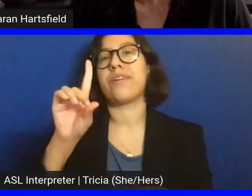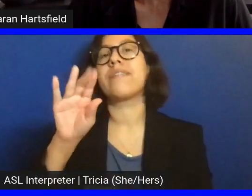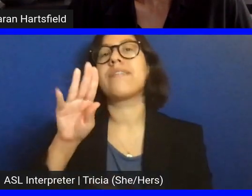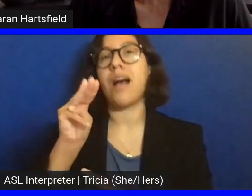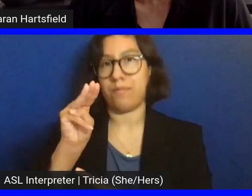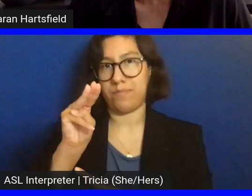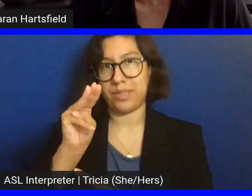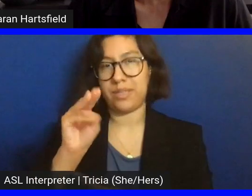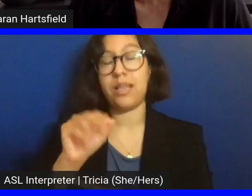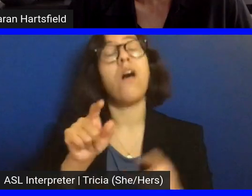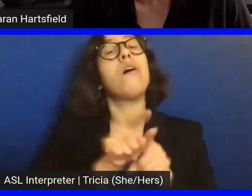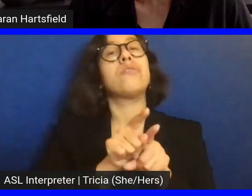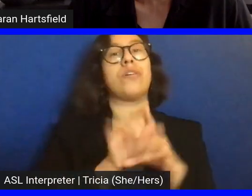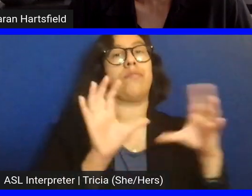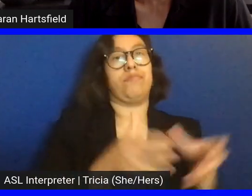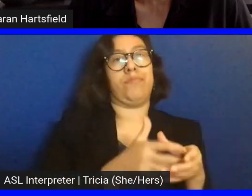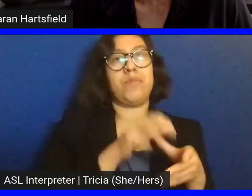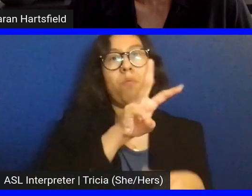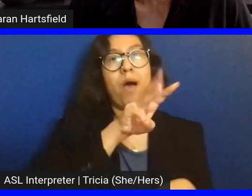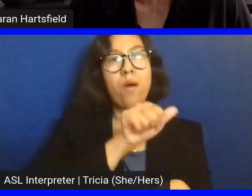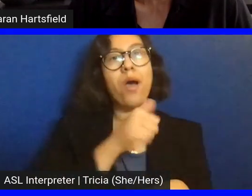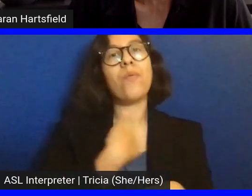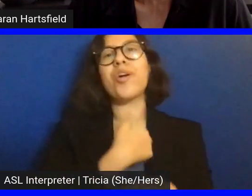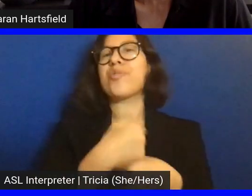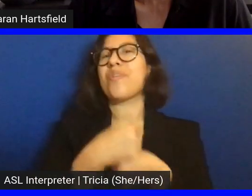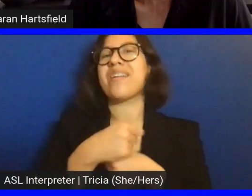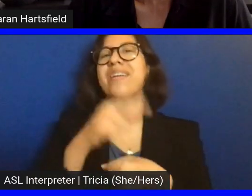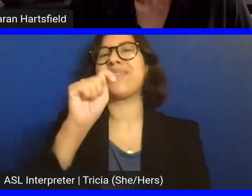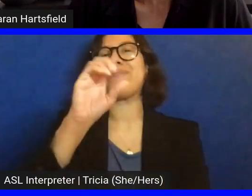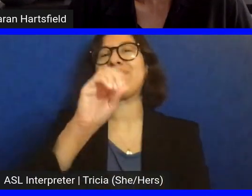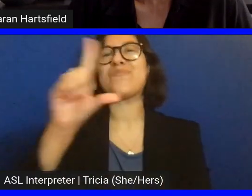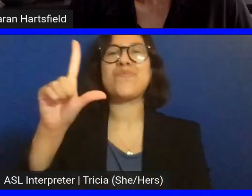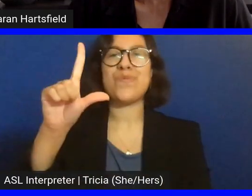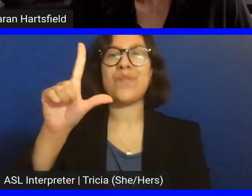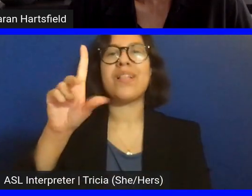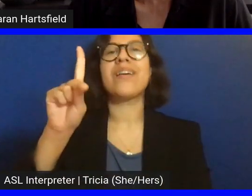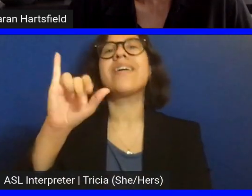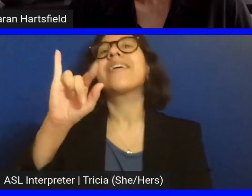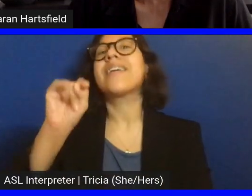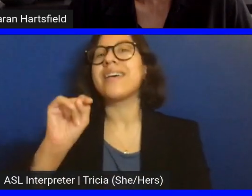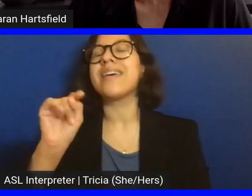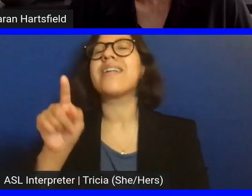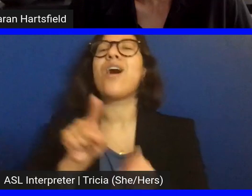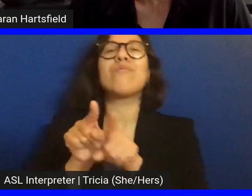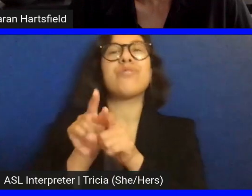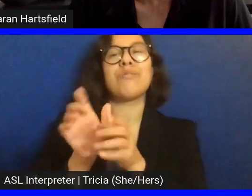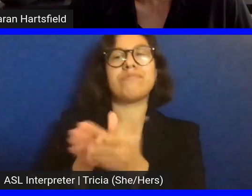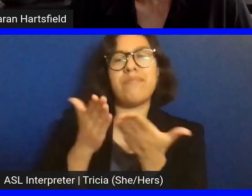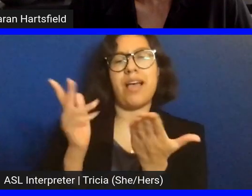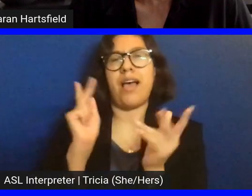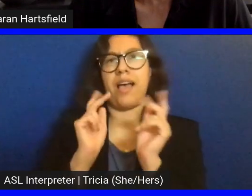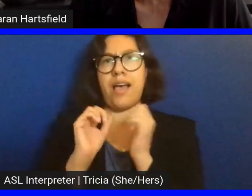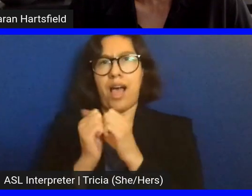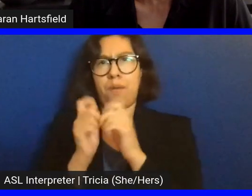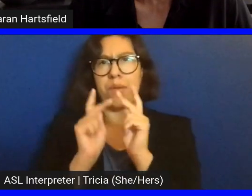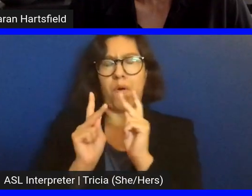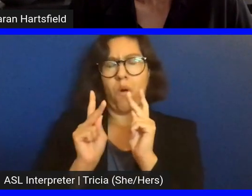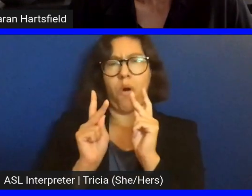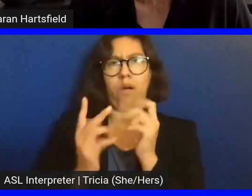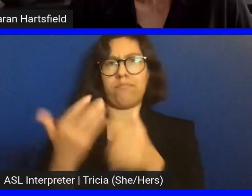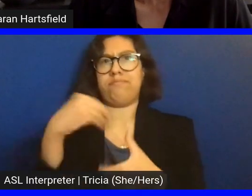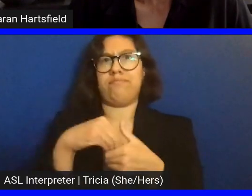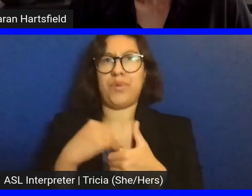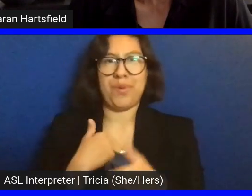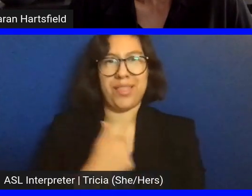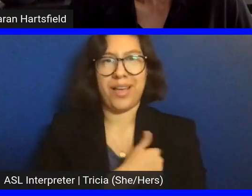crew of Wide Awakes folks, we're creating toolkits and playbooks for how people can play with us. You know, we're